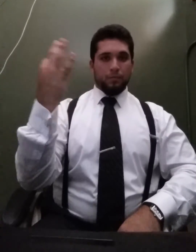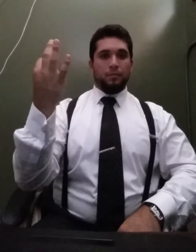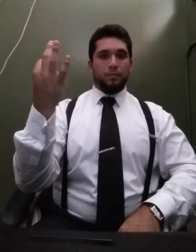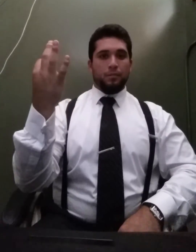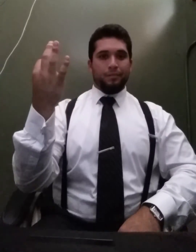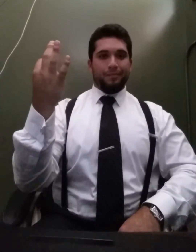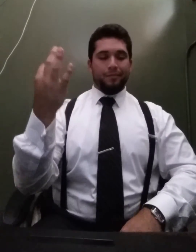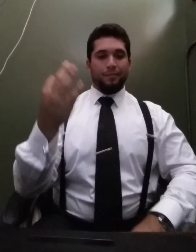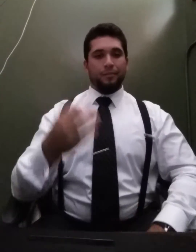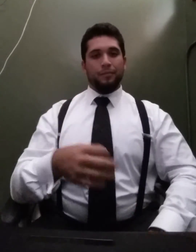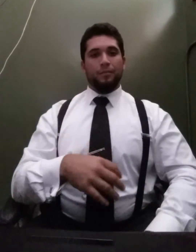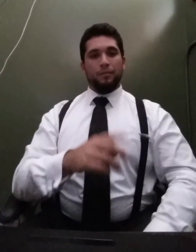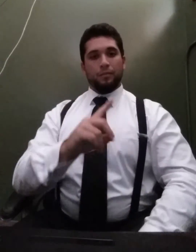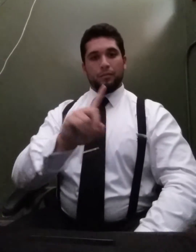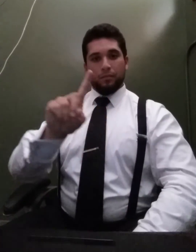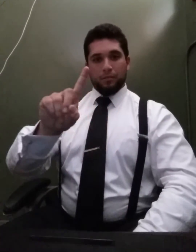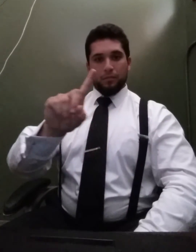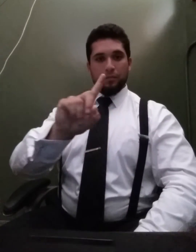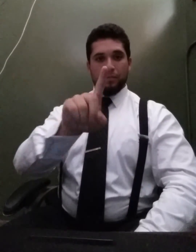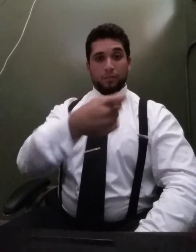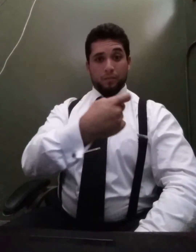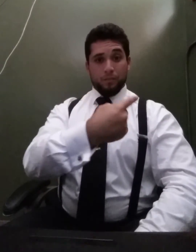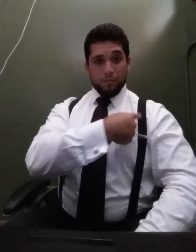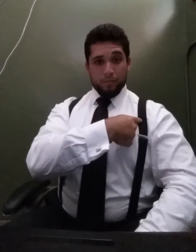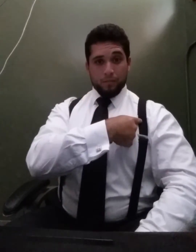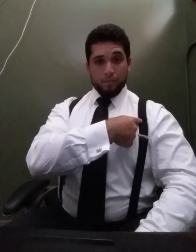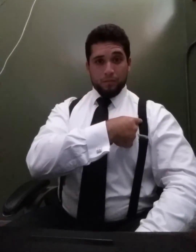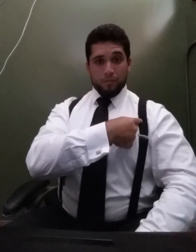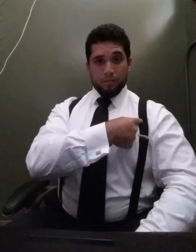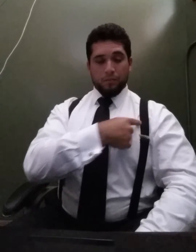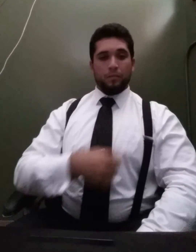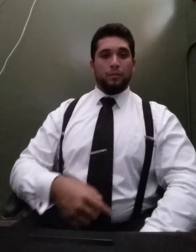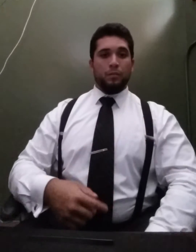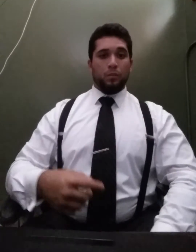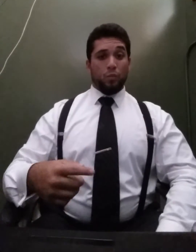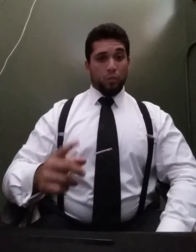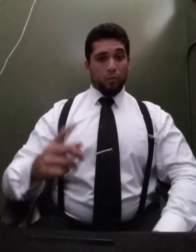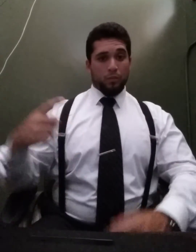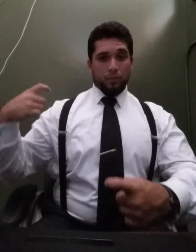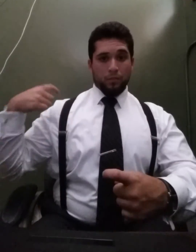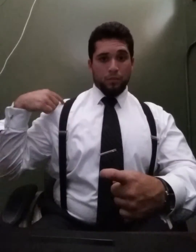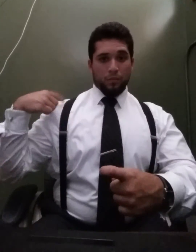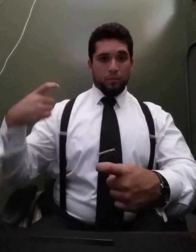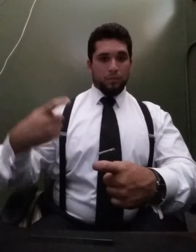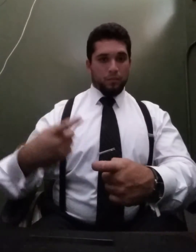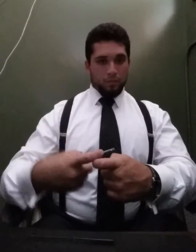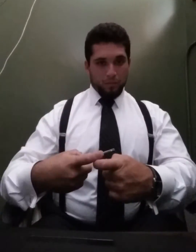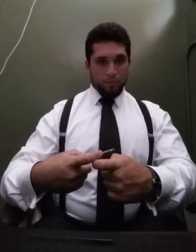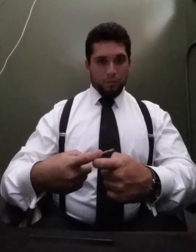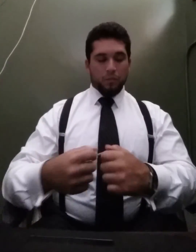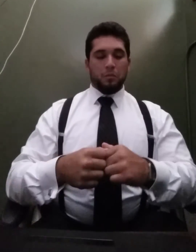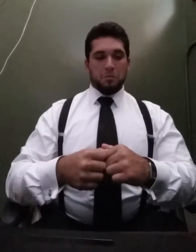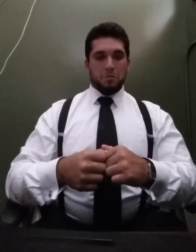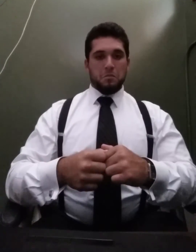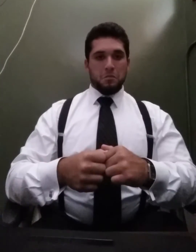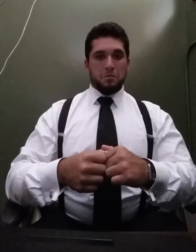it's great if you wrote down the stuff on the first slide, special revolution. Don't write anything down unless I tell you right. Okay? I'm going to limit it. I just want you to listen